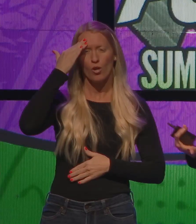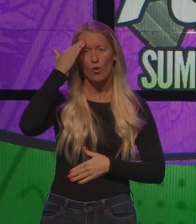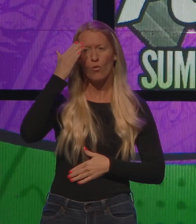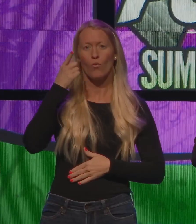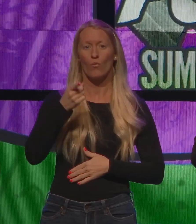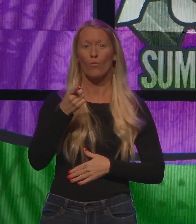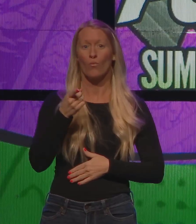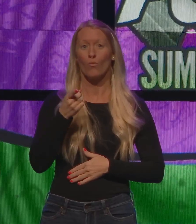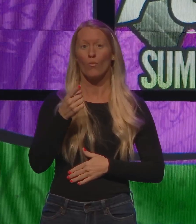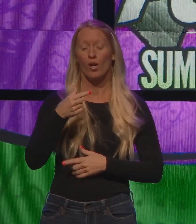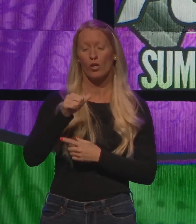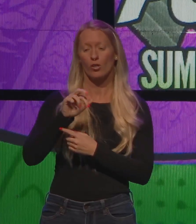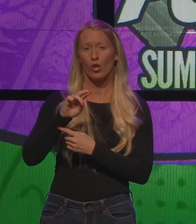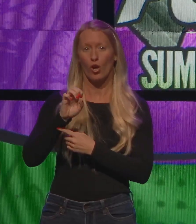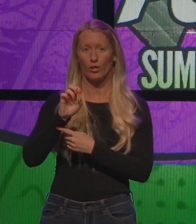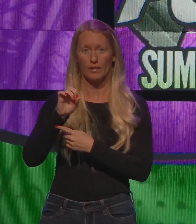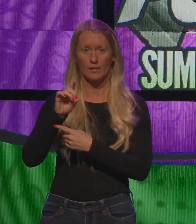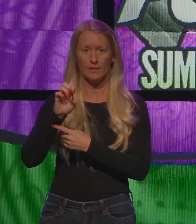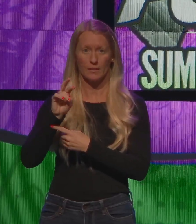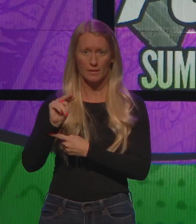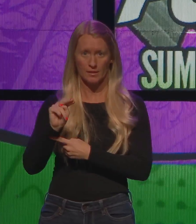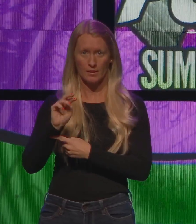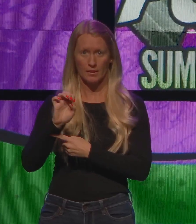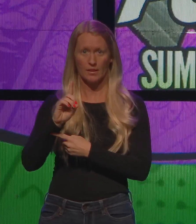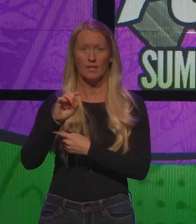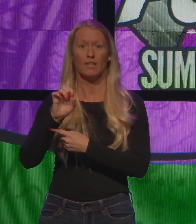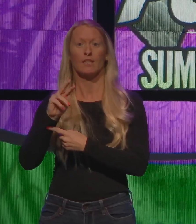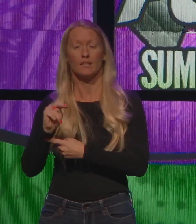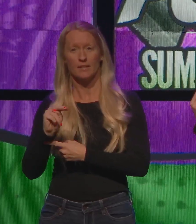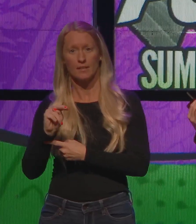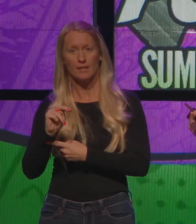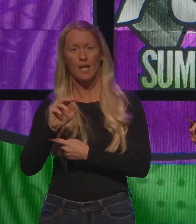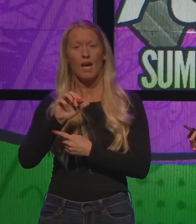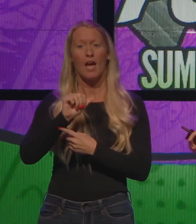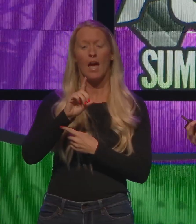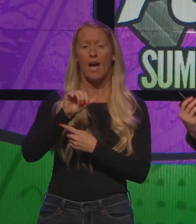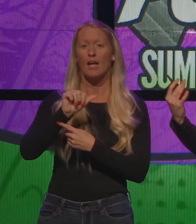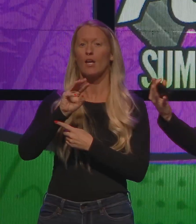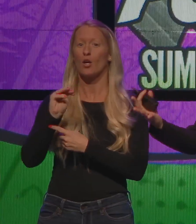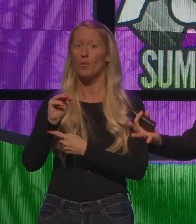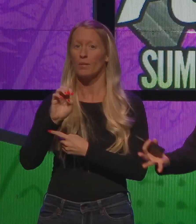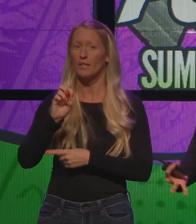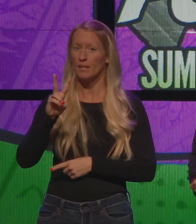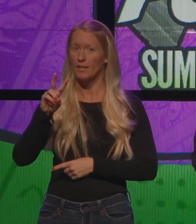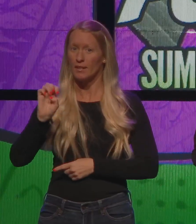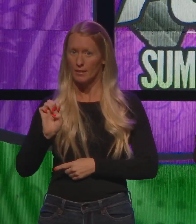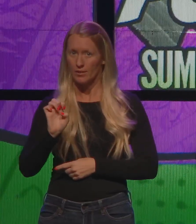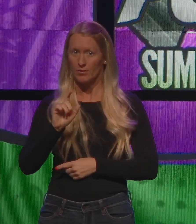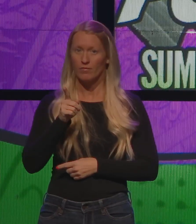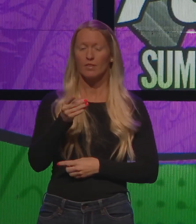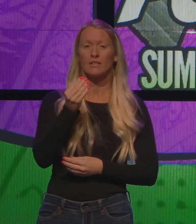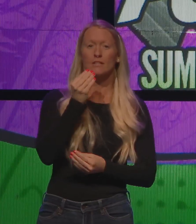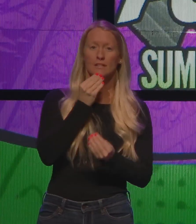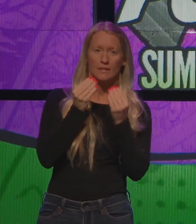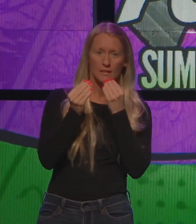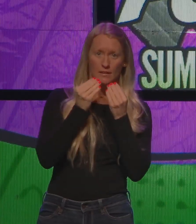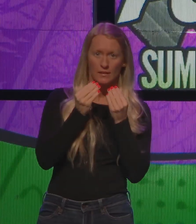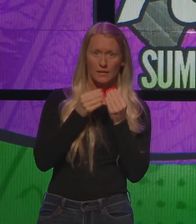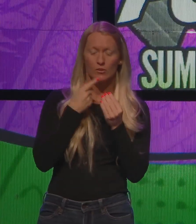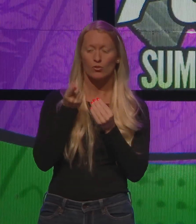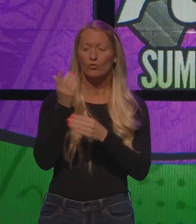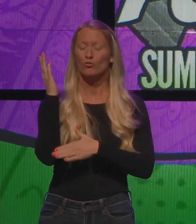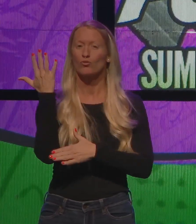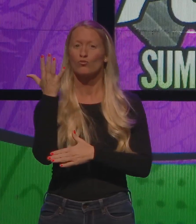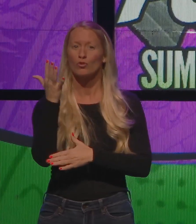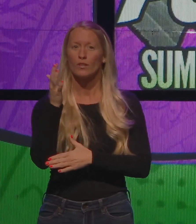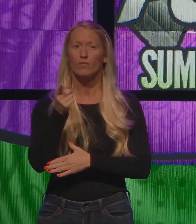in some metaphors here. Garden of Eden, Adam and Eve eat the tree from the tree of the knowledge of good and evil. The beginning